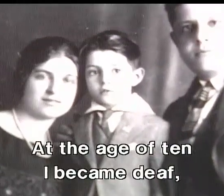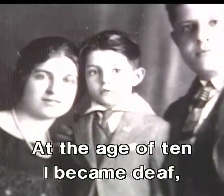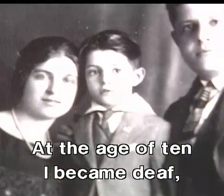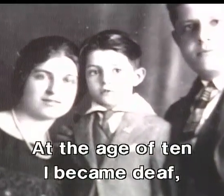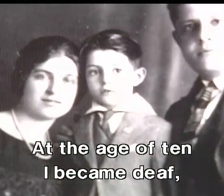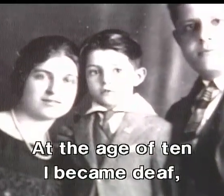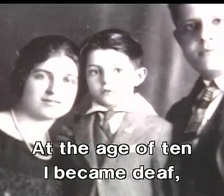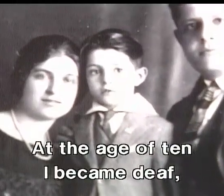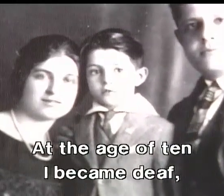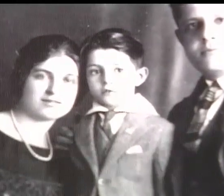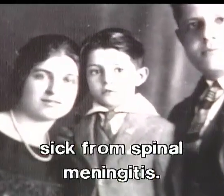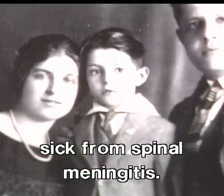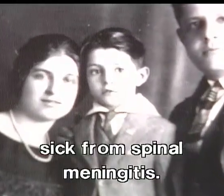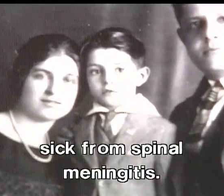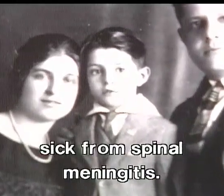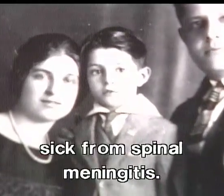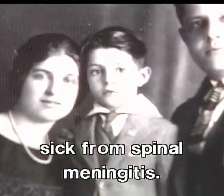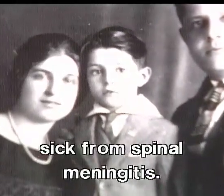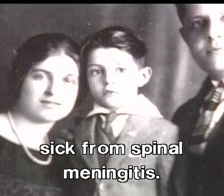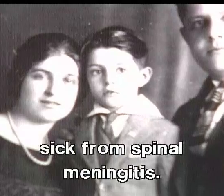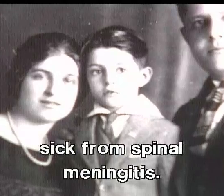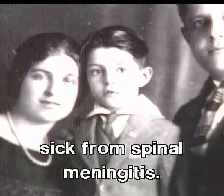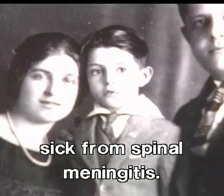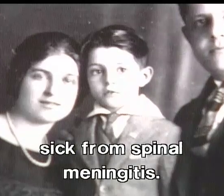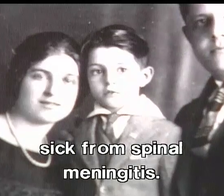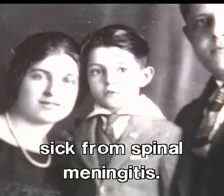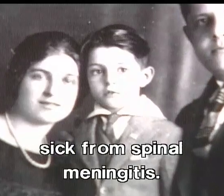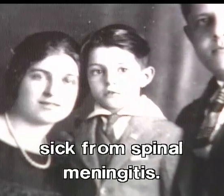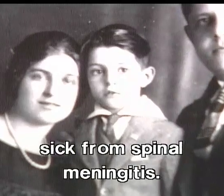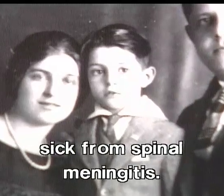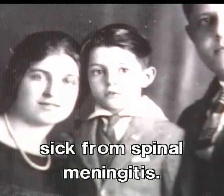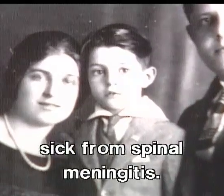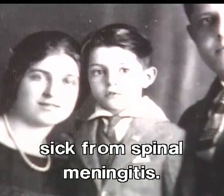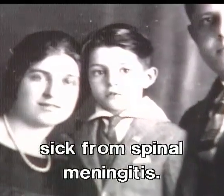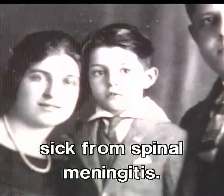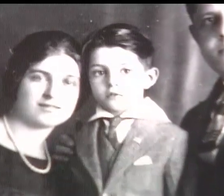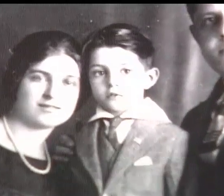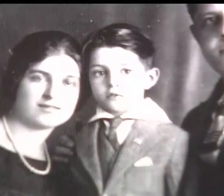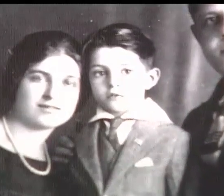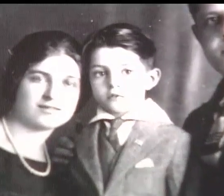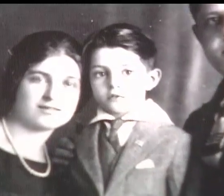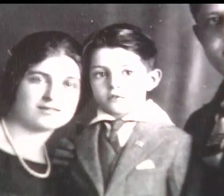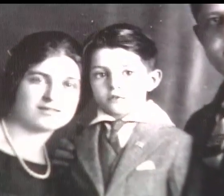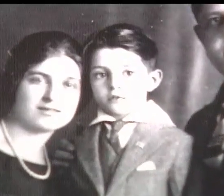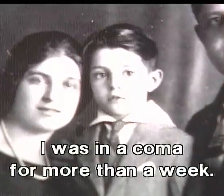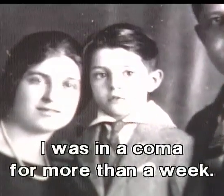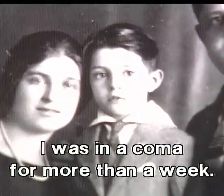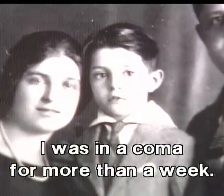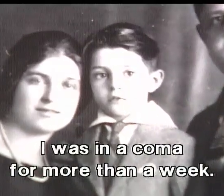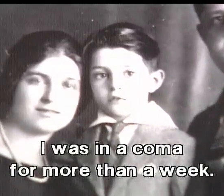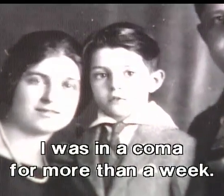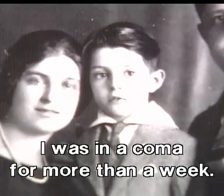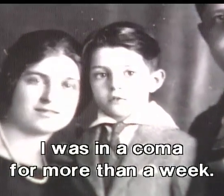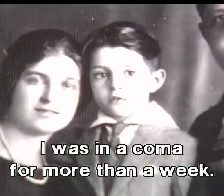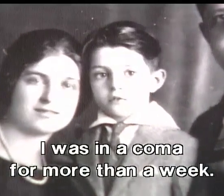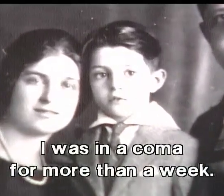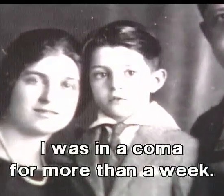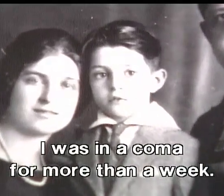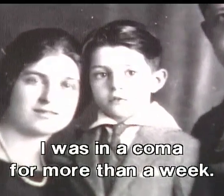deaf, sick from spinal meningitis. I was in a coma for more than a